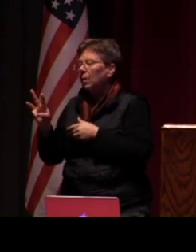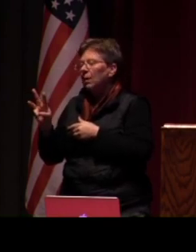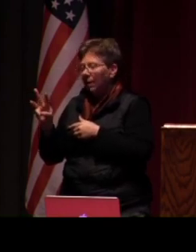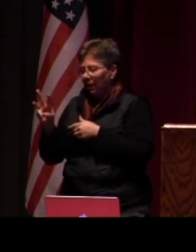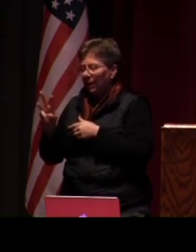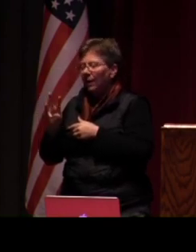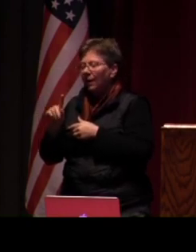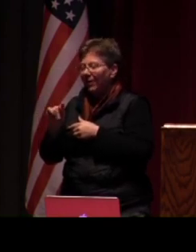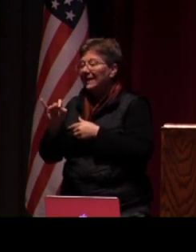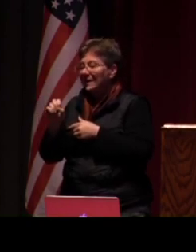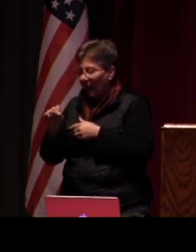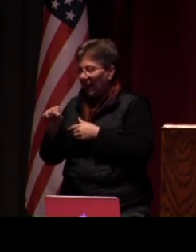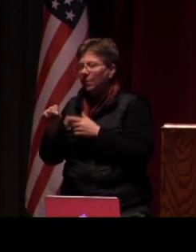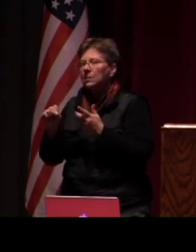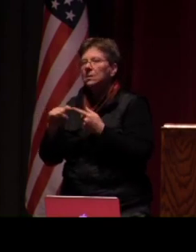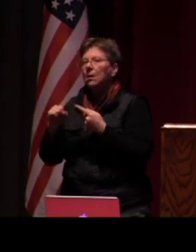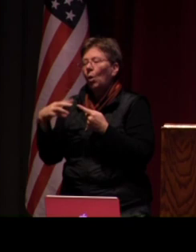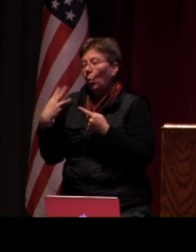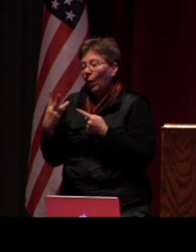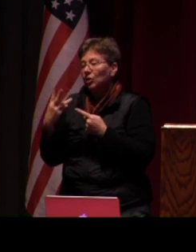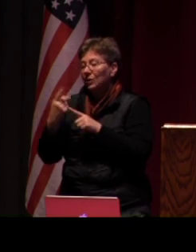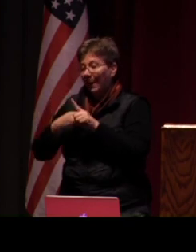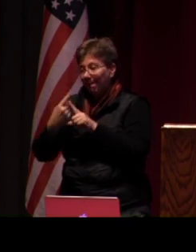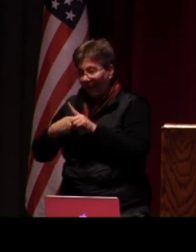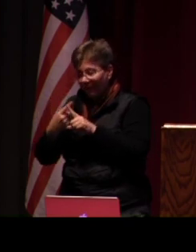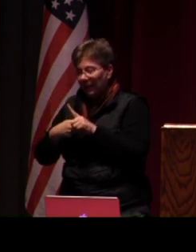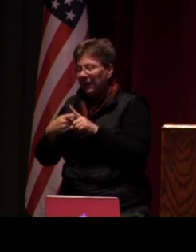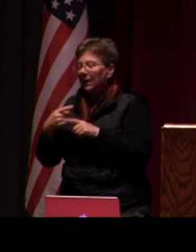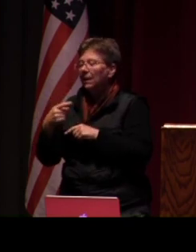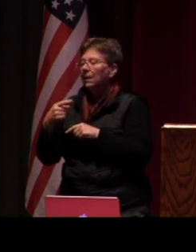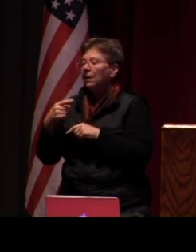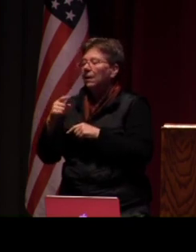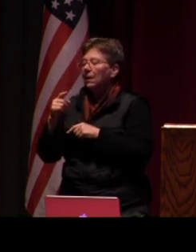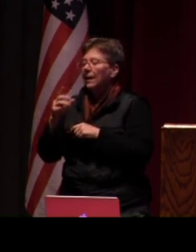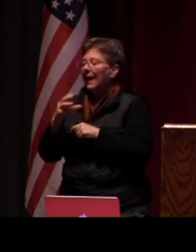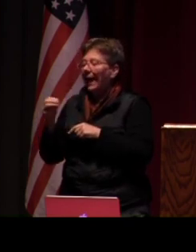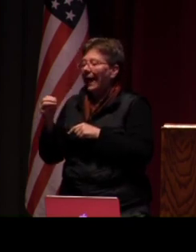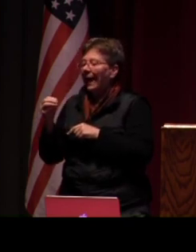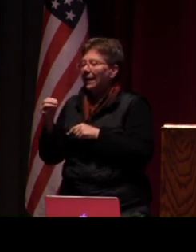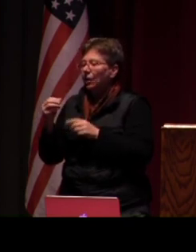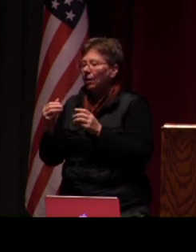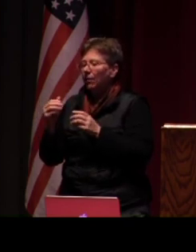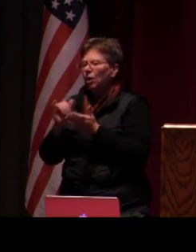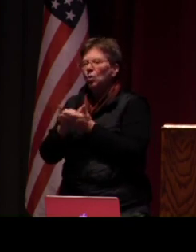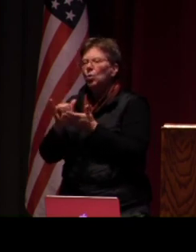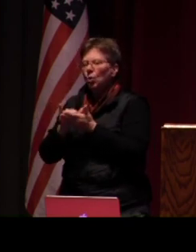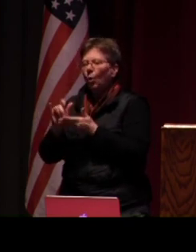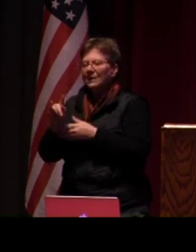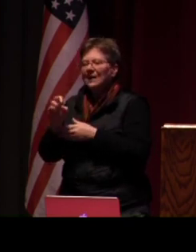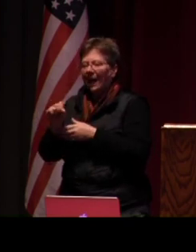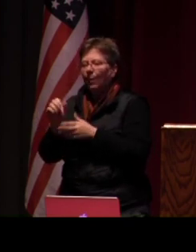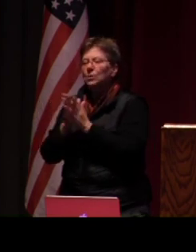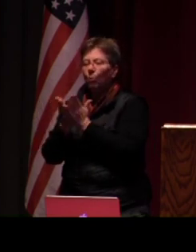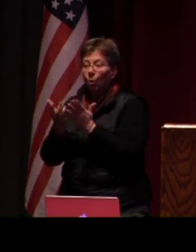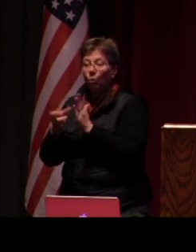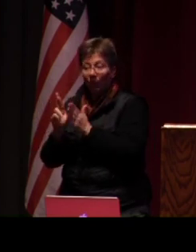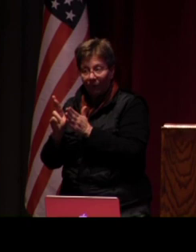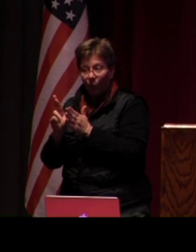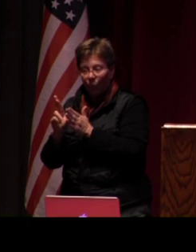Literary Supplement, Washington Monthly, Slate, Die Zeit, and The New York Times Book